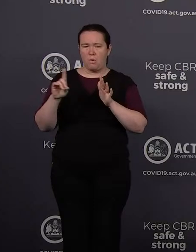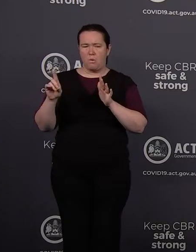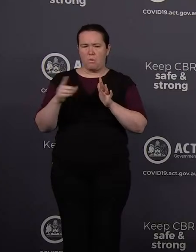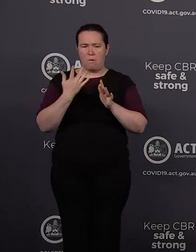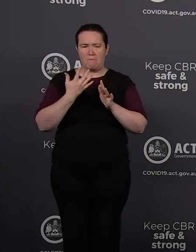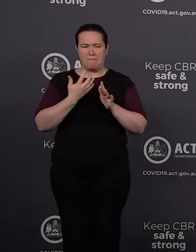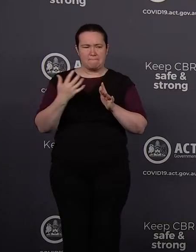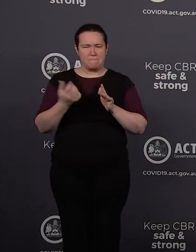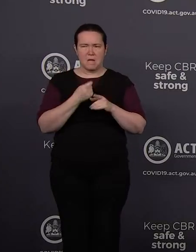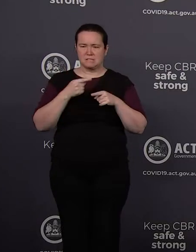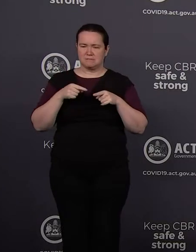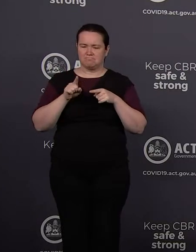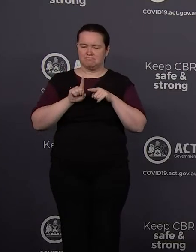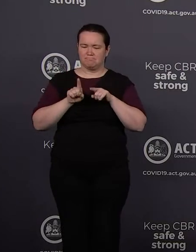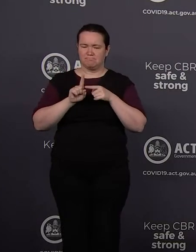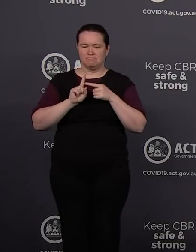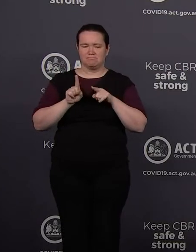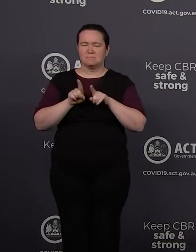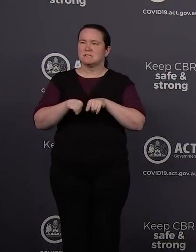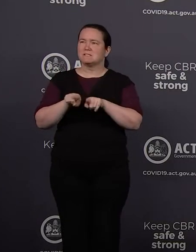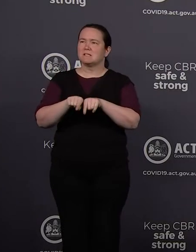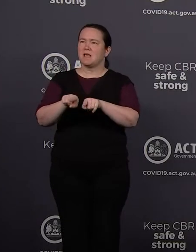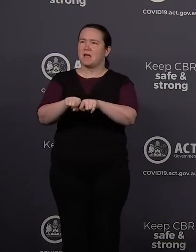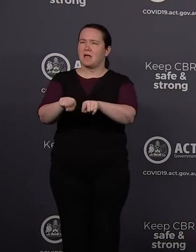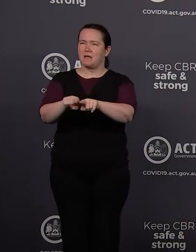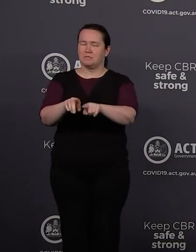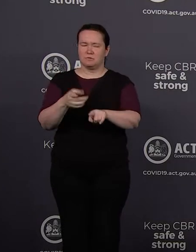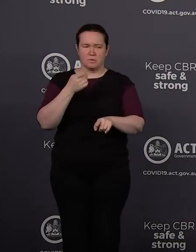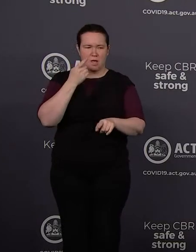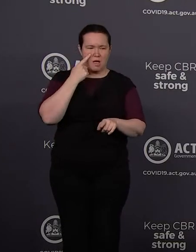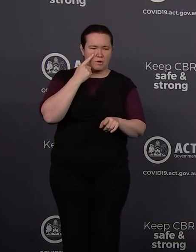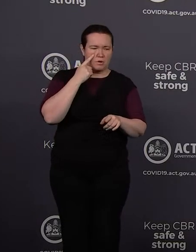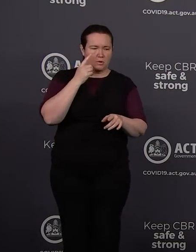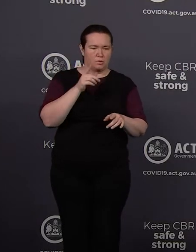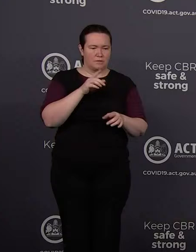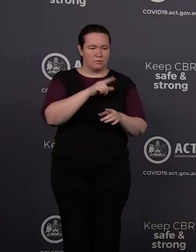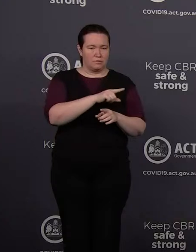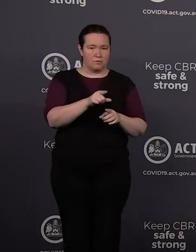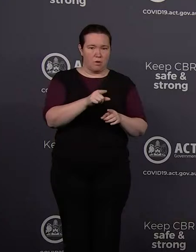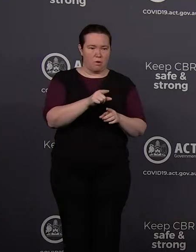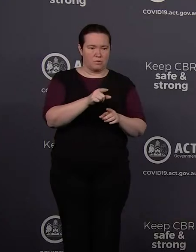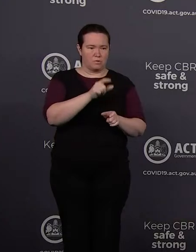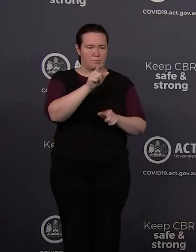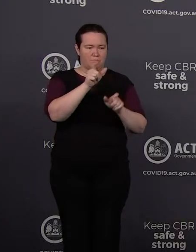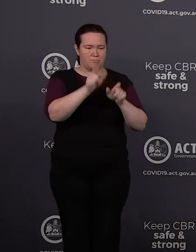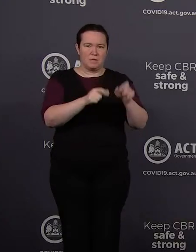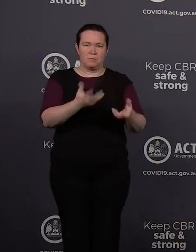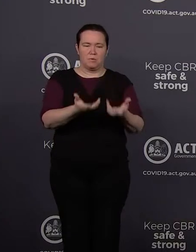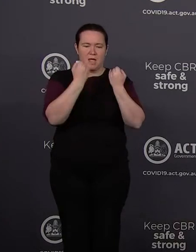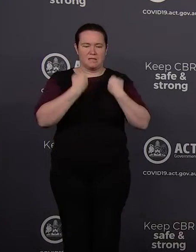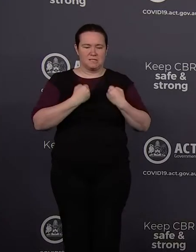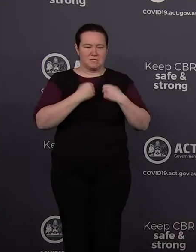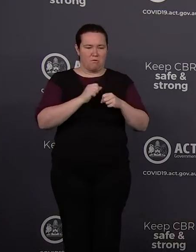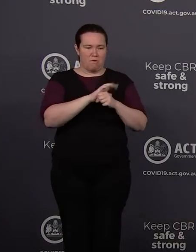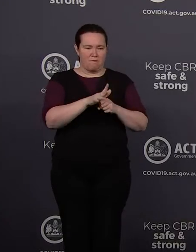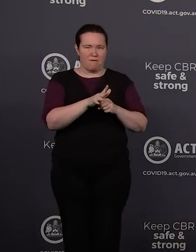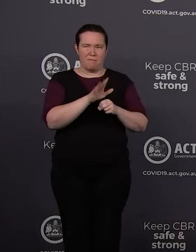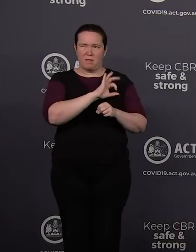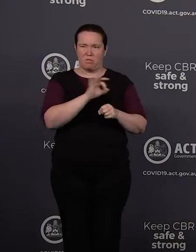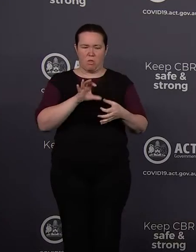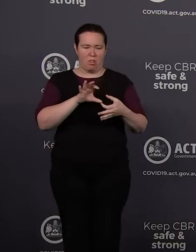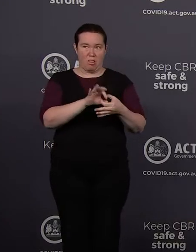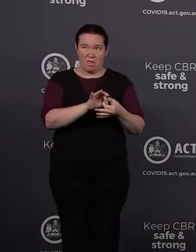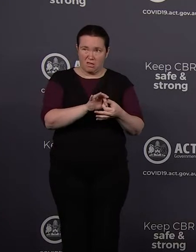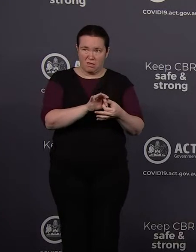same to allow that to happen? Should we be looking at the number of unlinked cases as something that could derail that plan? Well, what we've